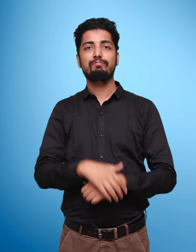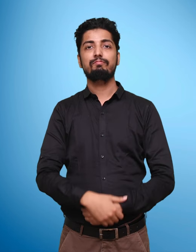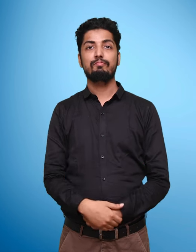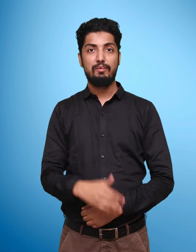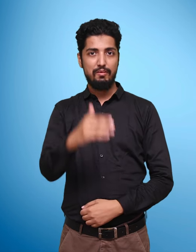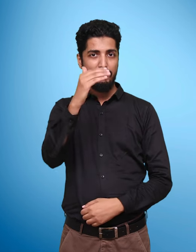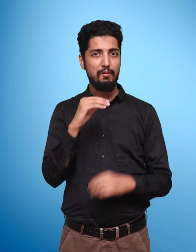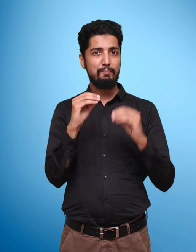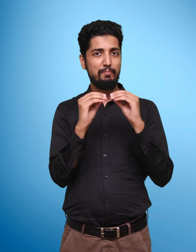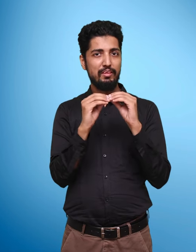Boy.